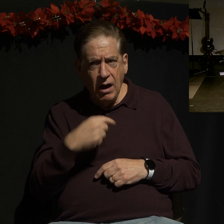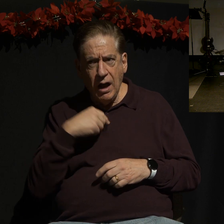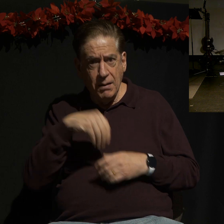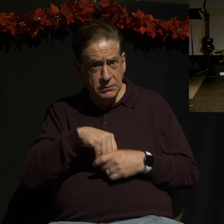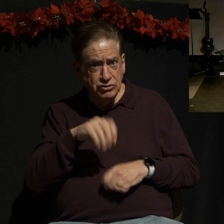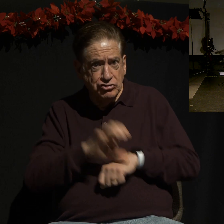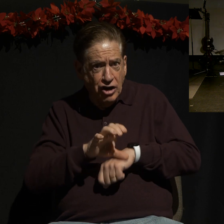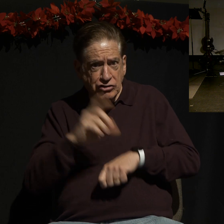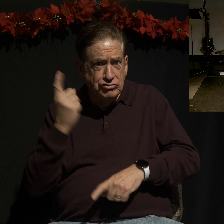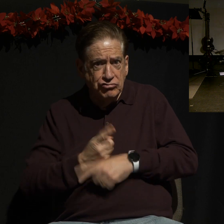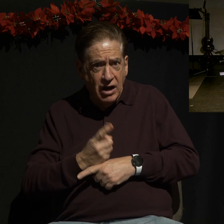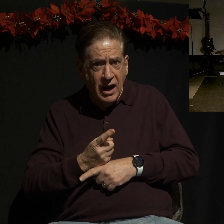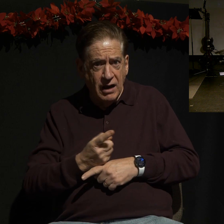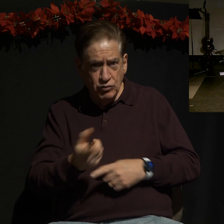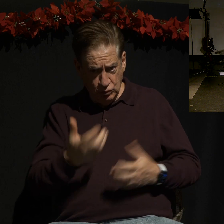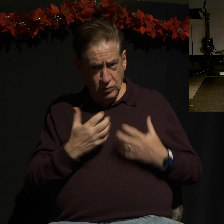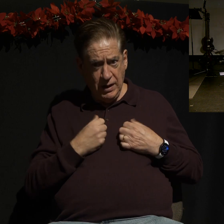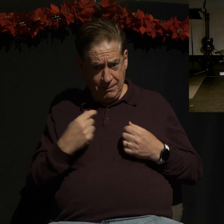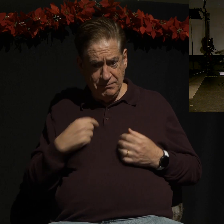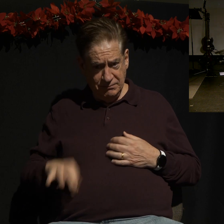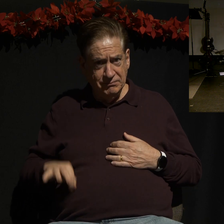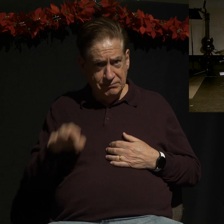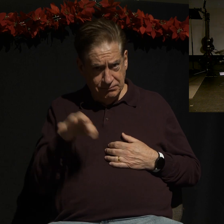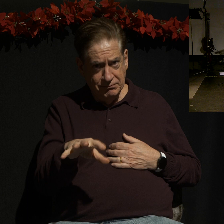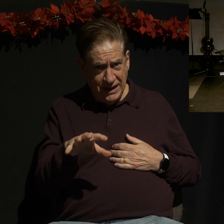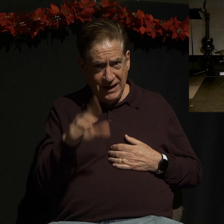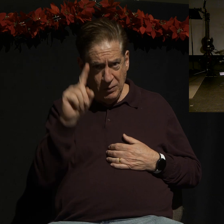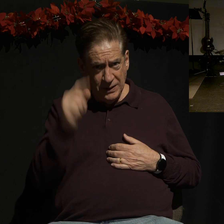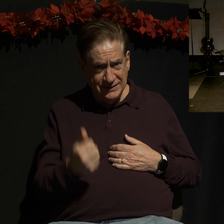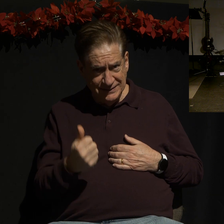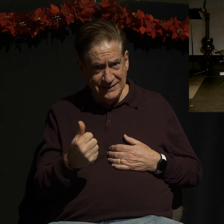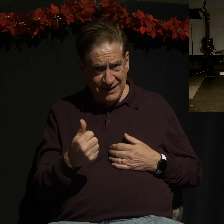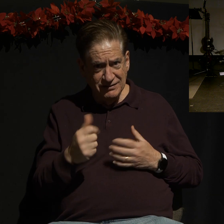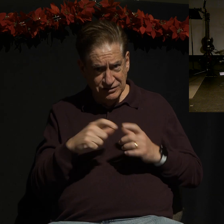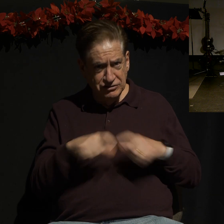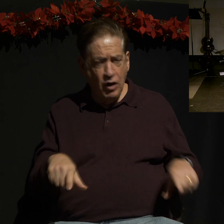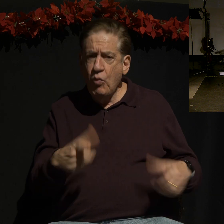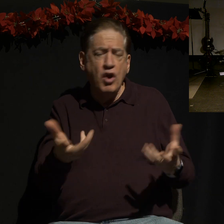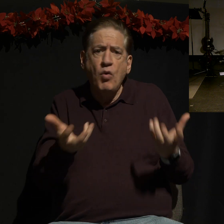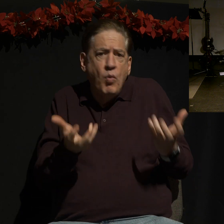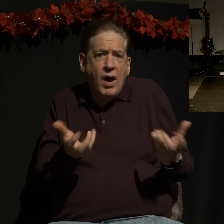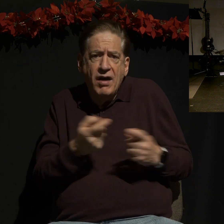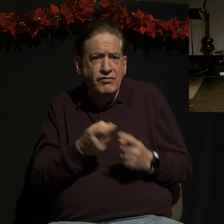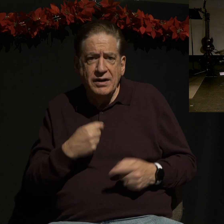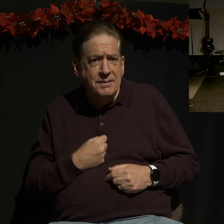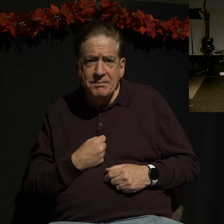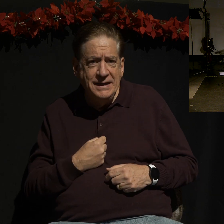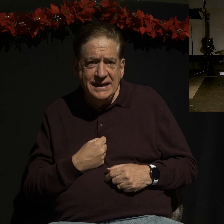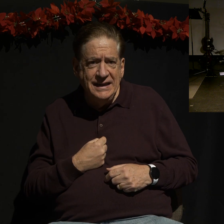church, right? You got my tithe check, right? What do you want from me?